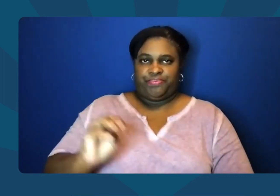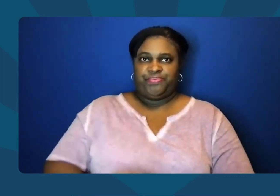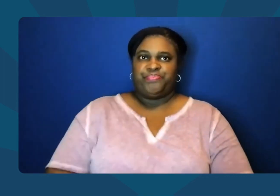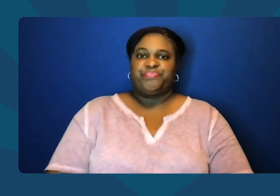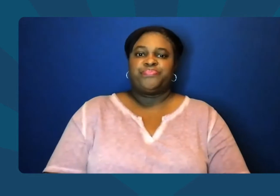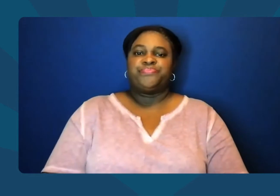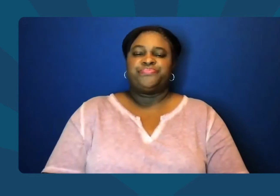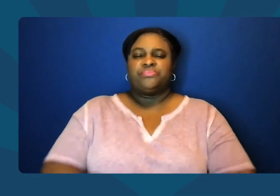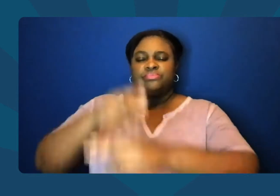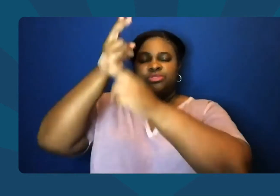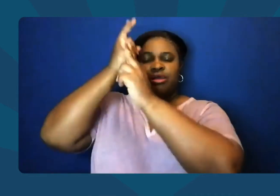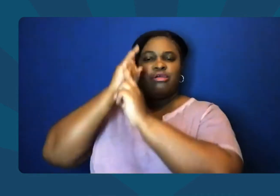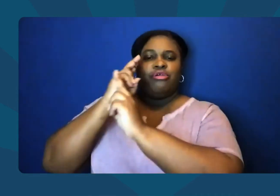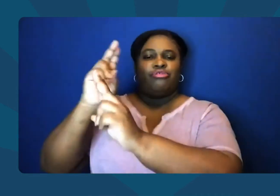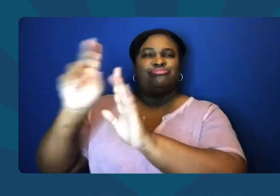www.vinceleach.com.